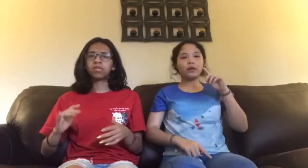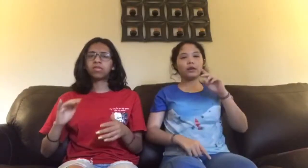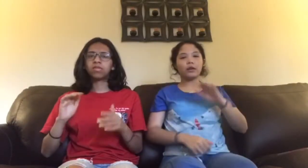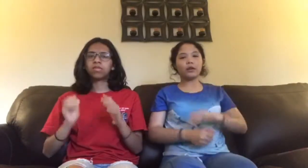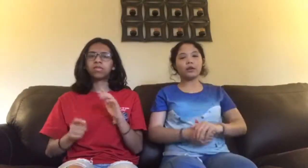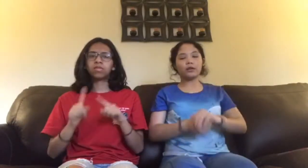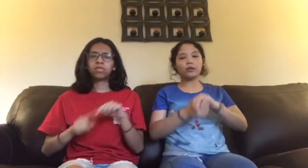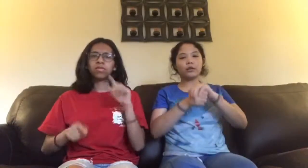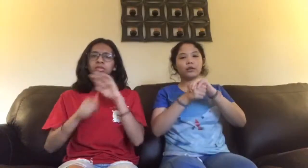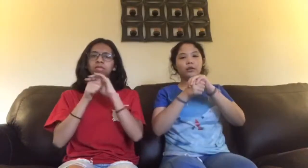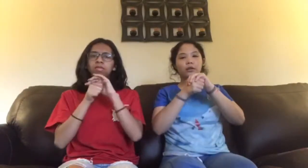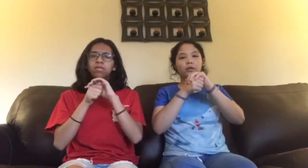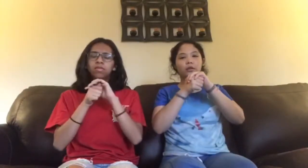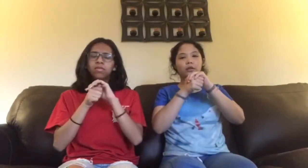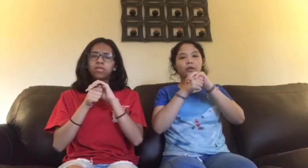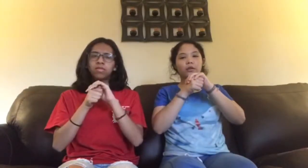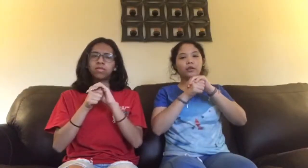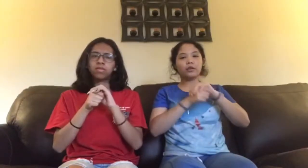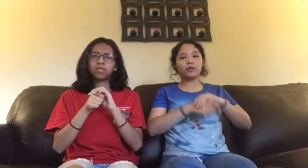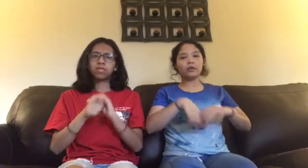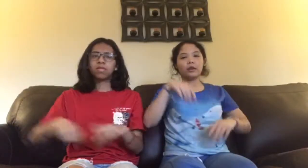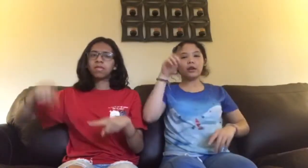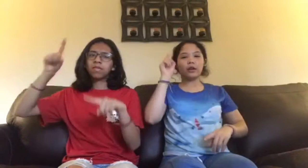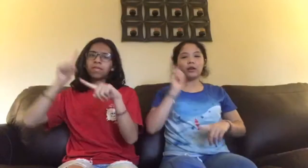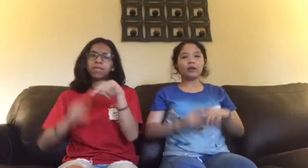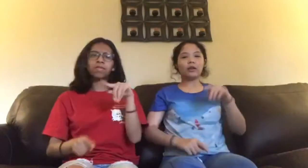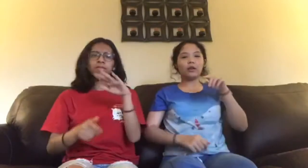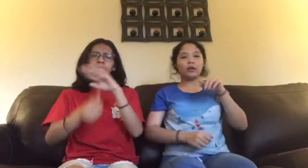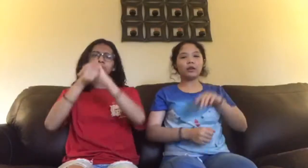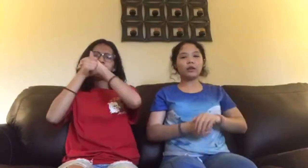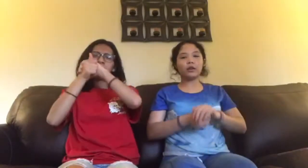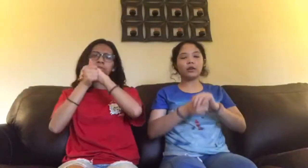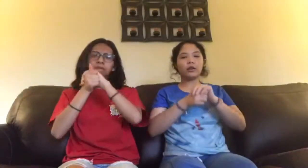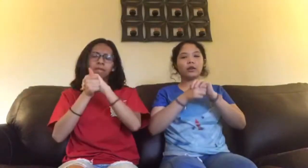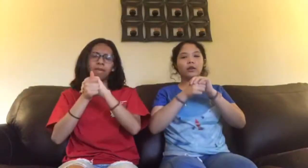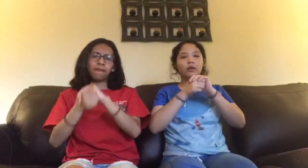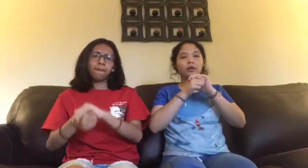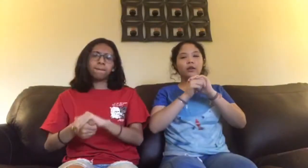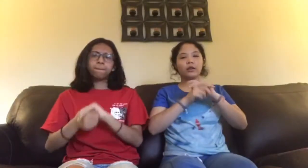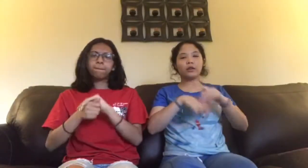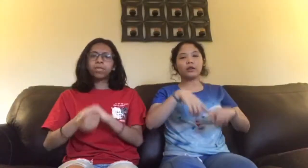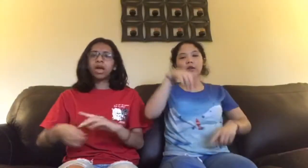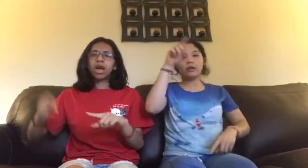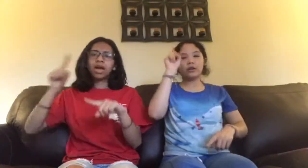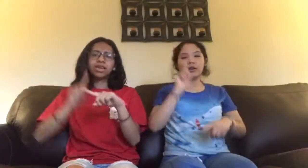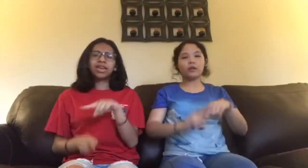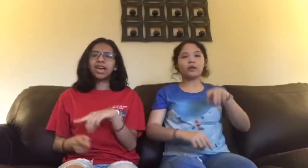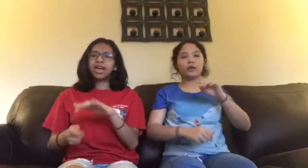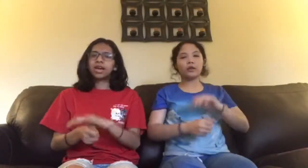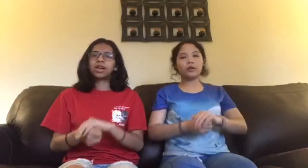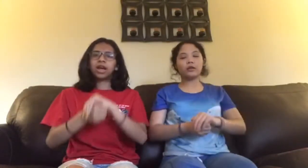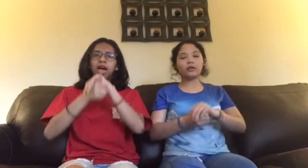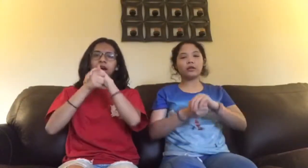can't hide I can't hide I can't